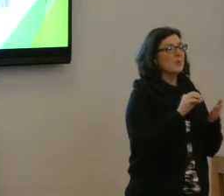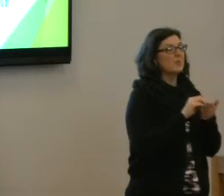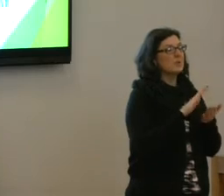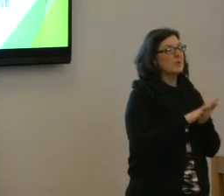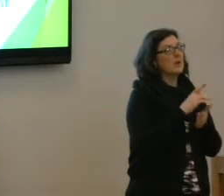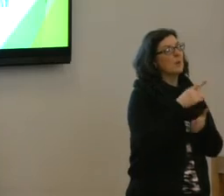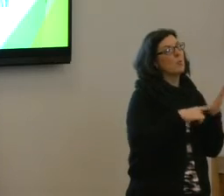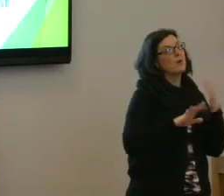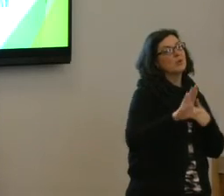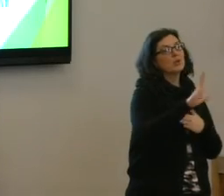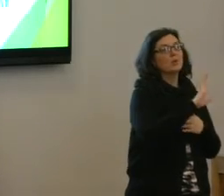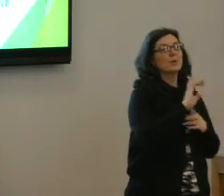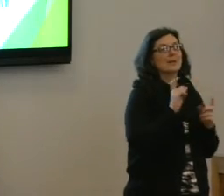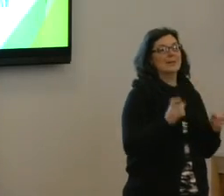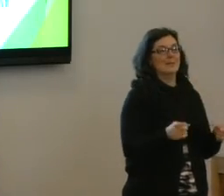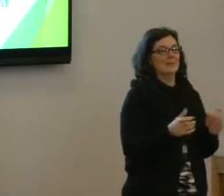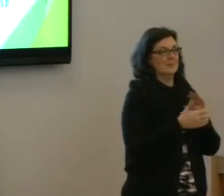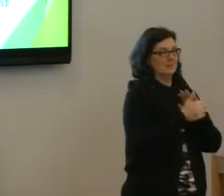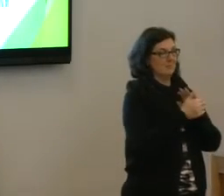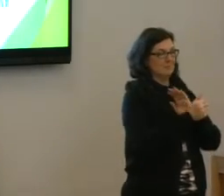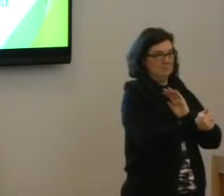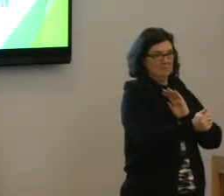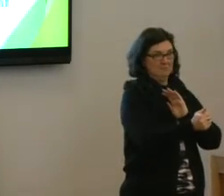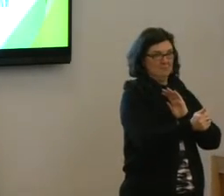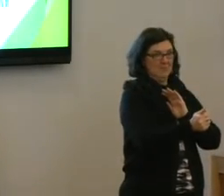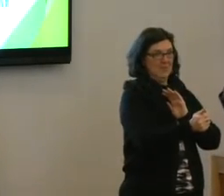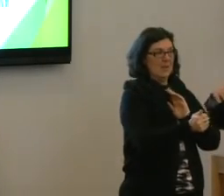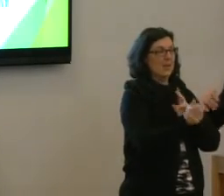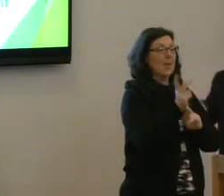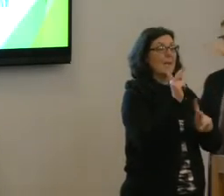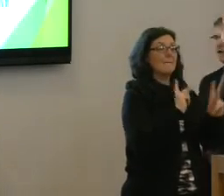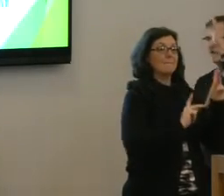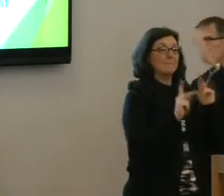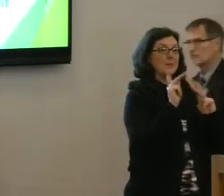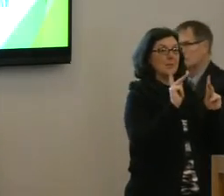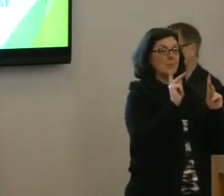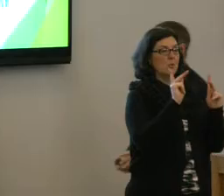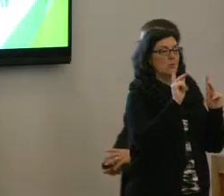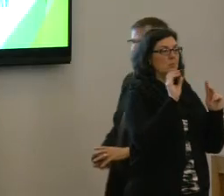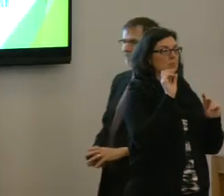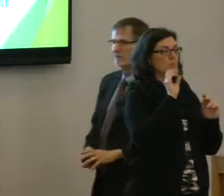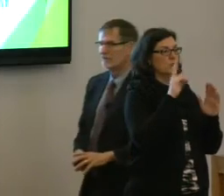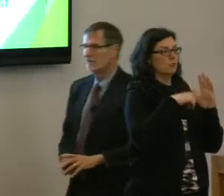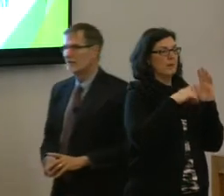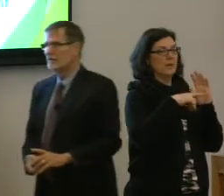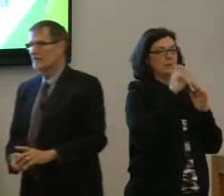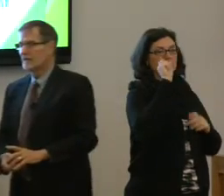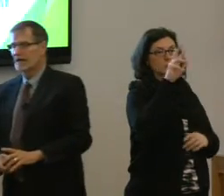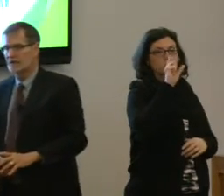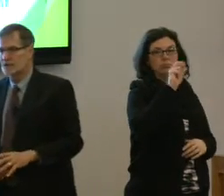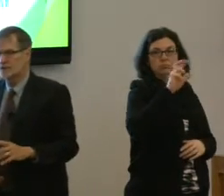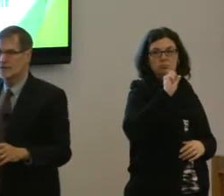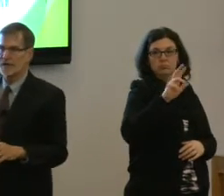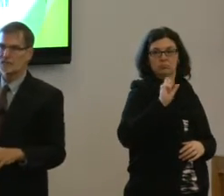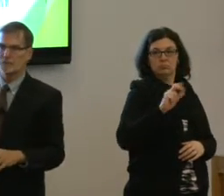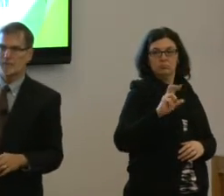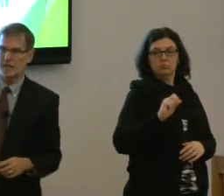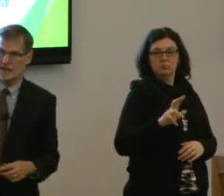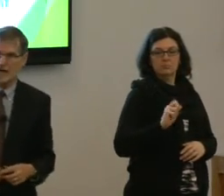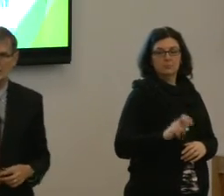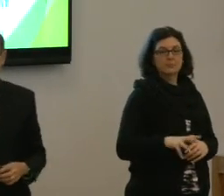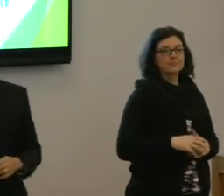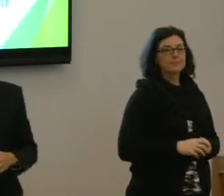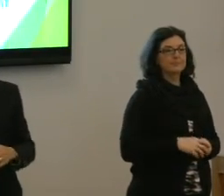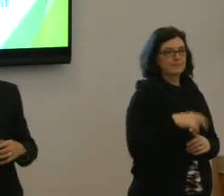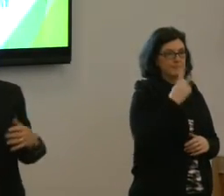your gifts. And then get people to step up and name off those gifts. And there are two things that will